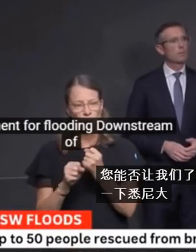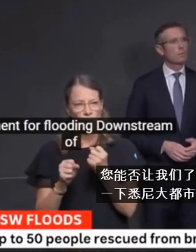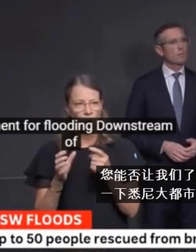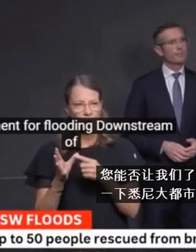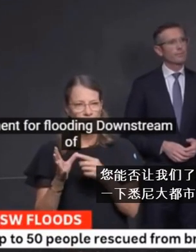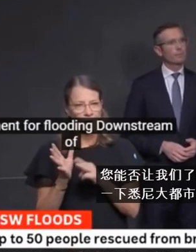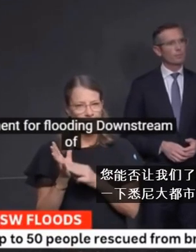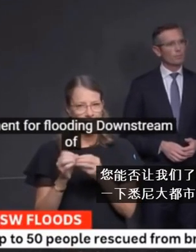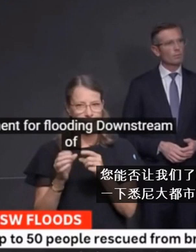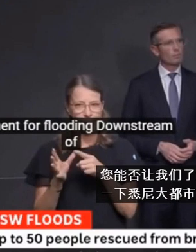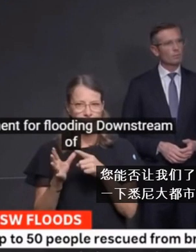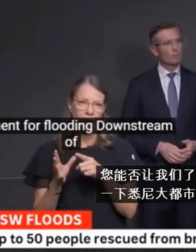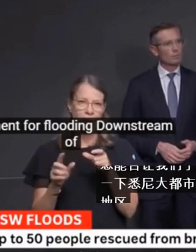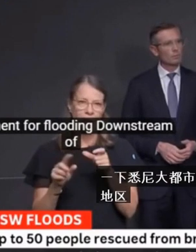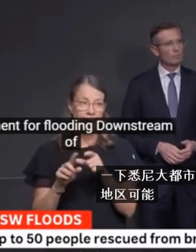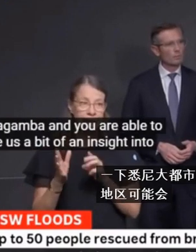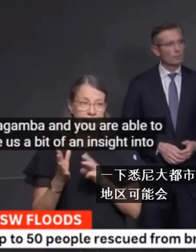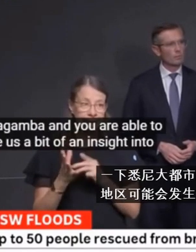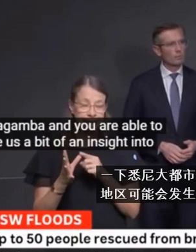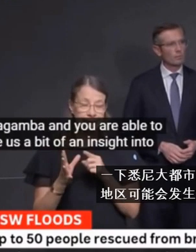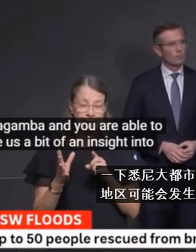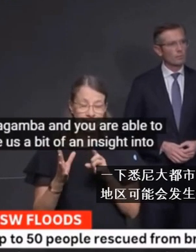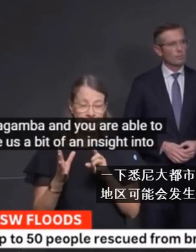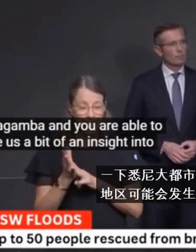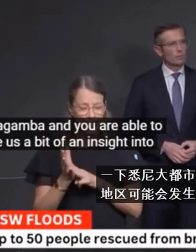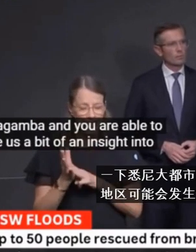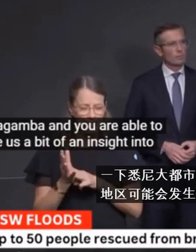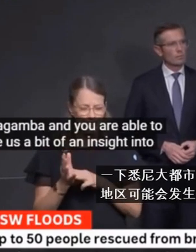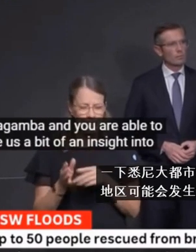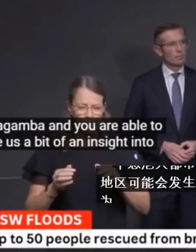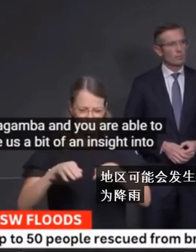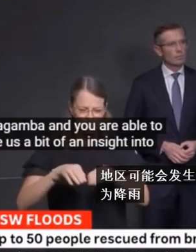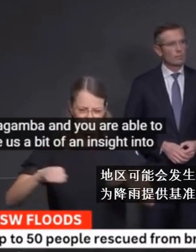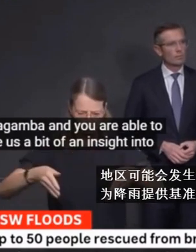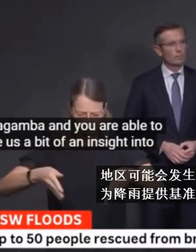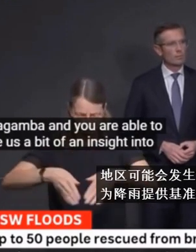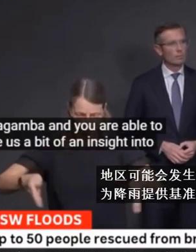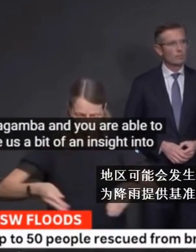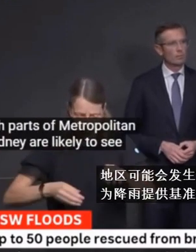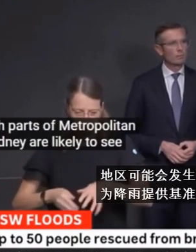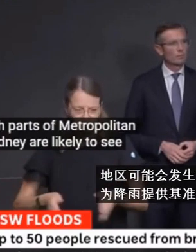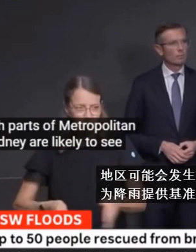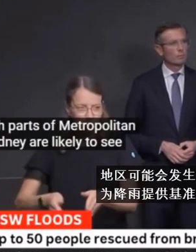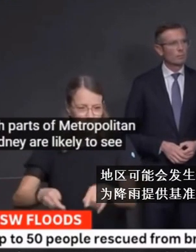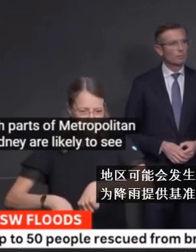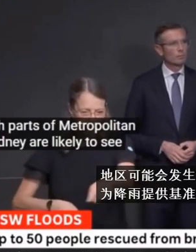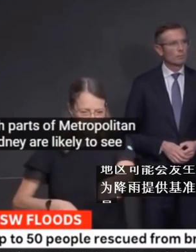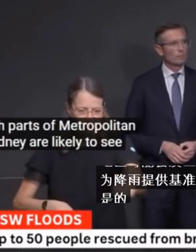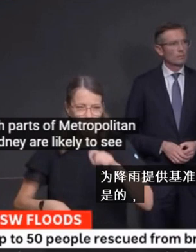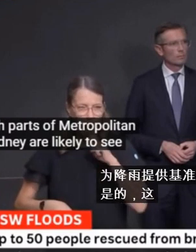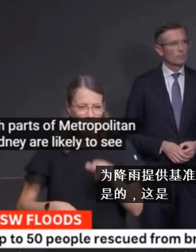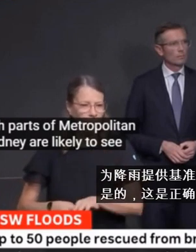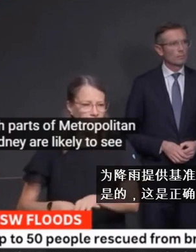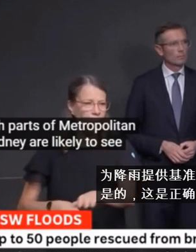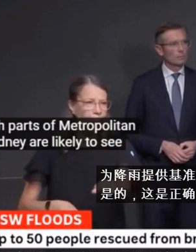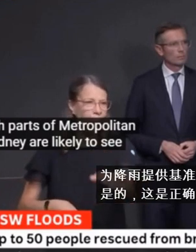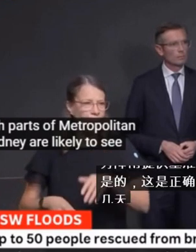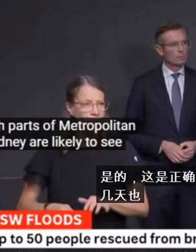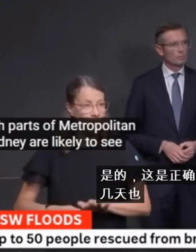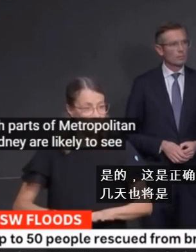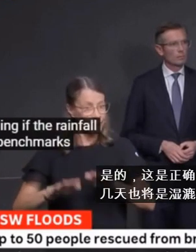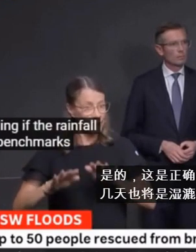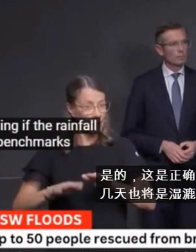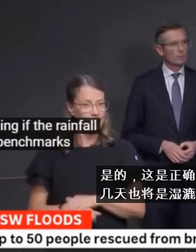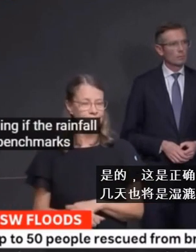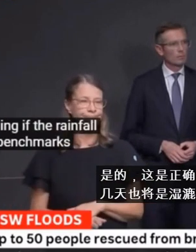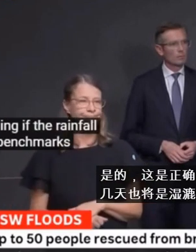which parts of metropolitan Sydney are likely to see flooding if the rainfall eventuates? Yeah, that's right. So it's going to be a